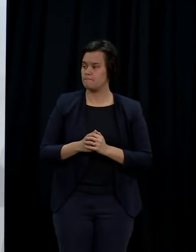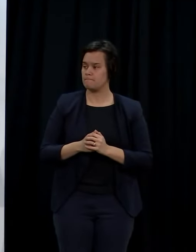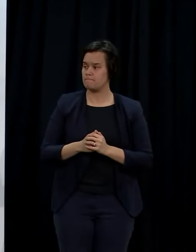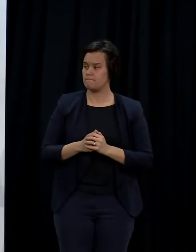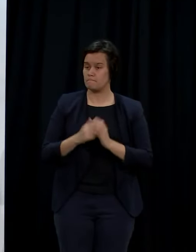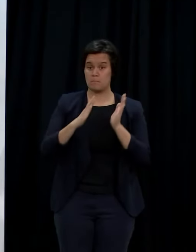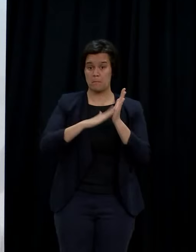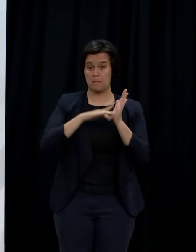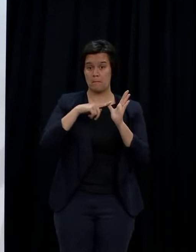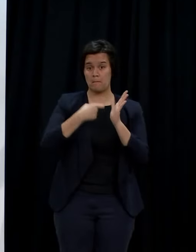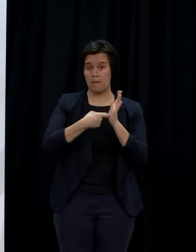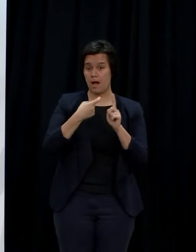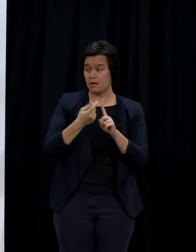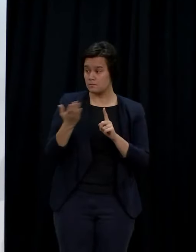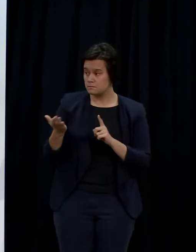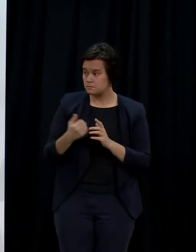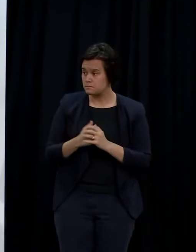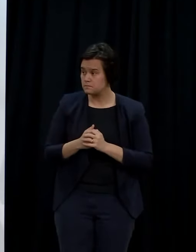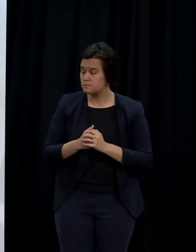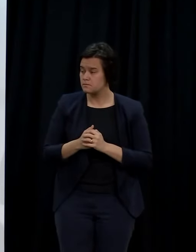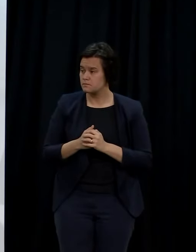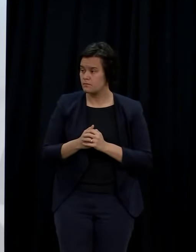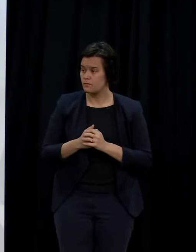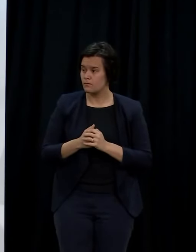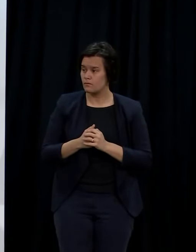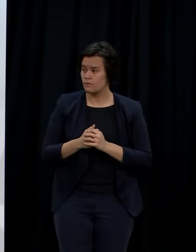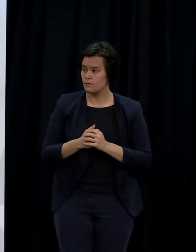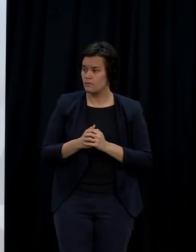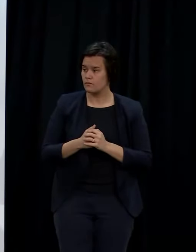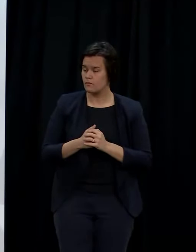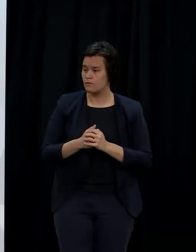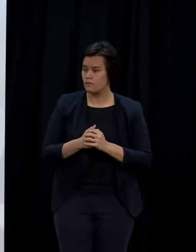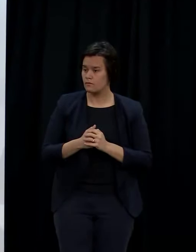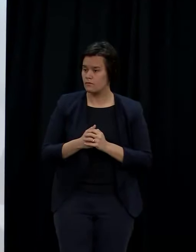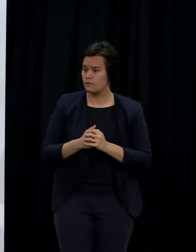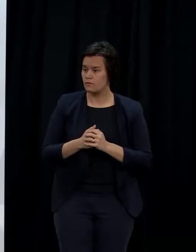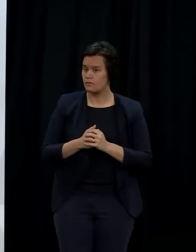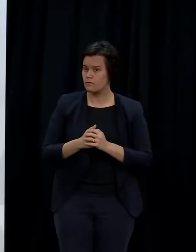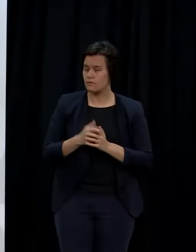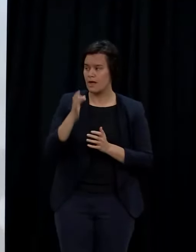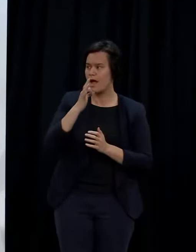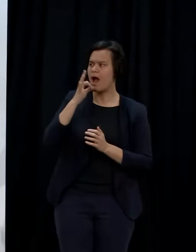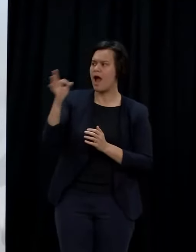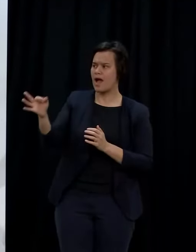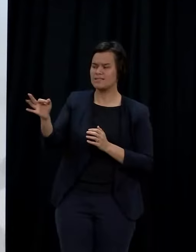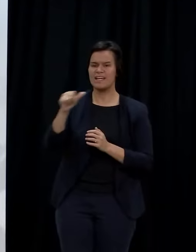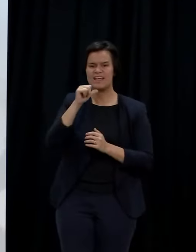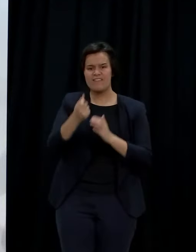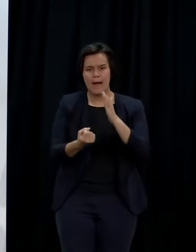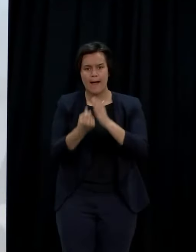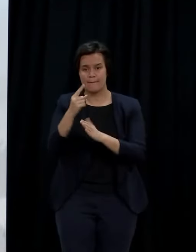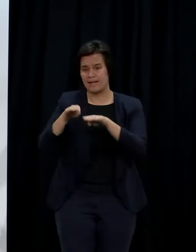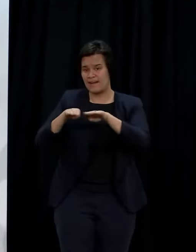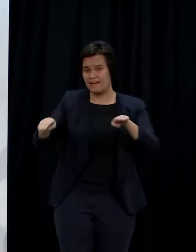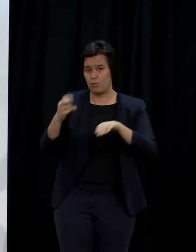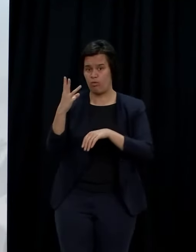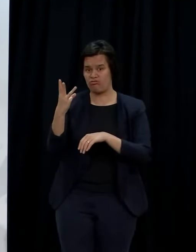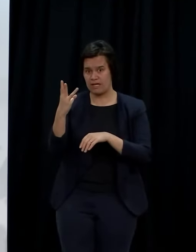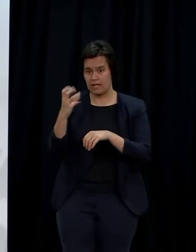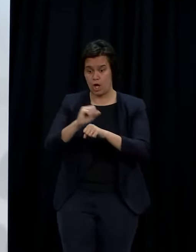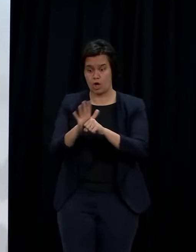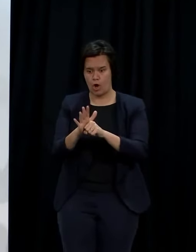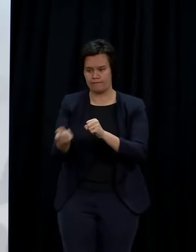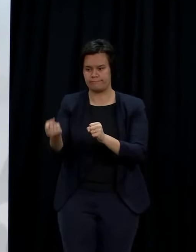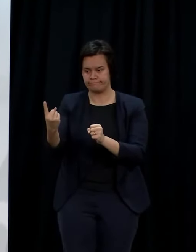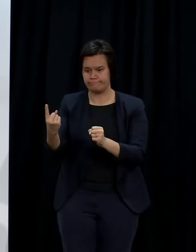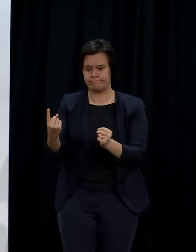Yeah, Mark, and then I'll come in the front, then Thomas. Yeah. If you found a few cases at level 3, are you confident you would be able to handle just